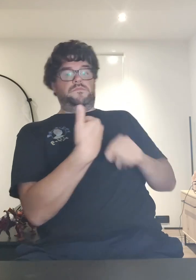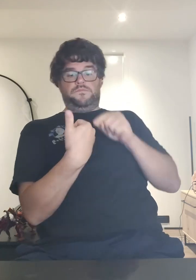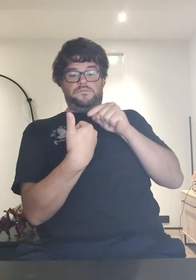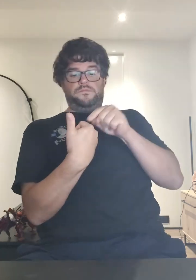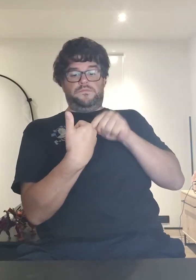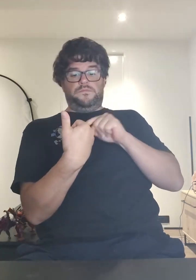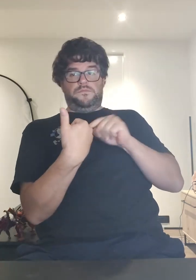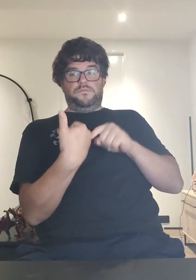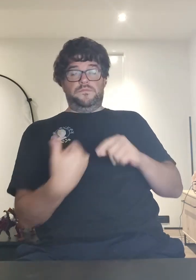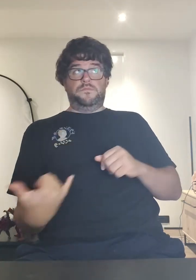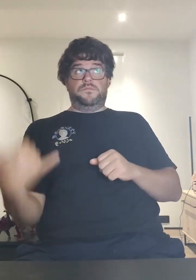Okay.